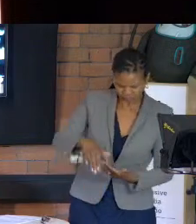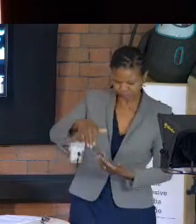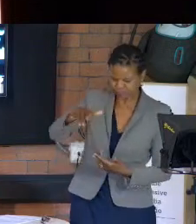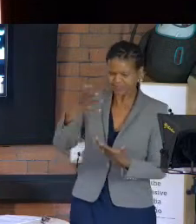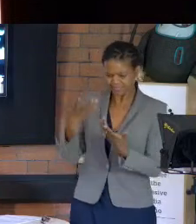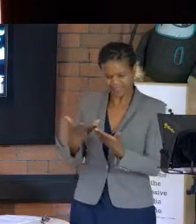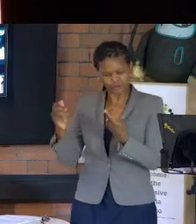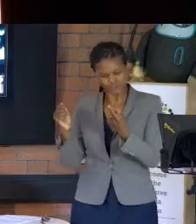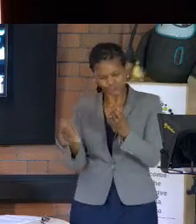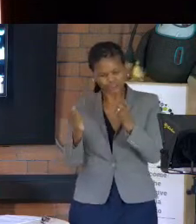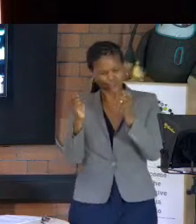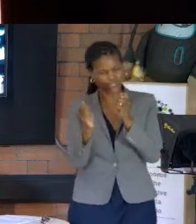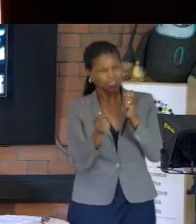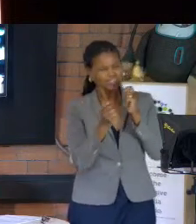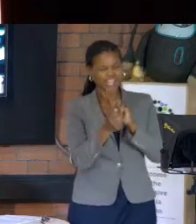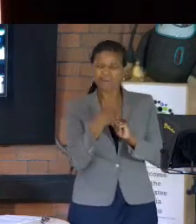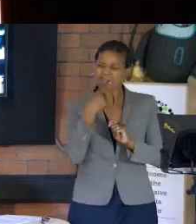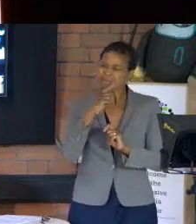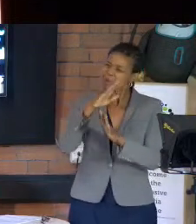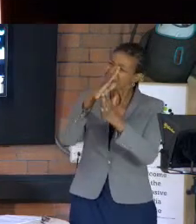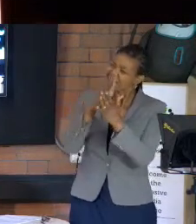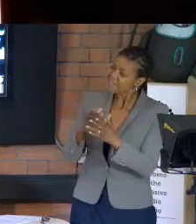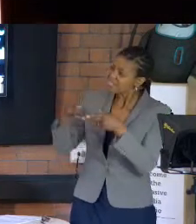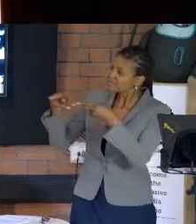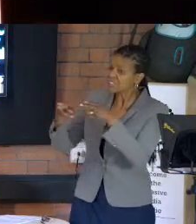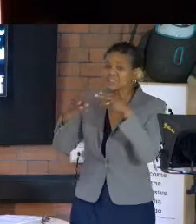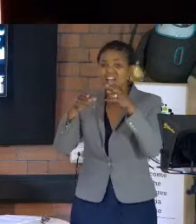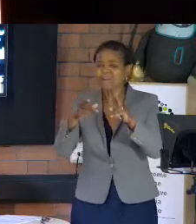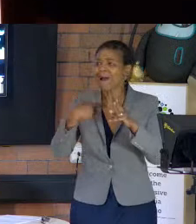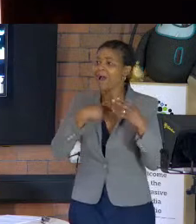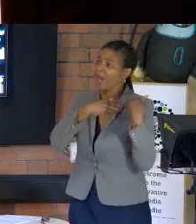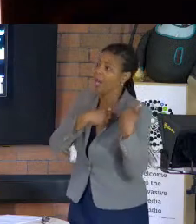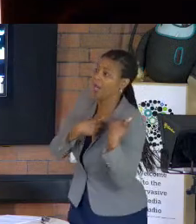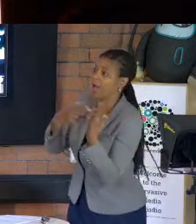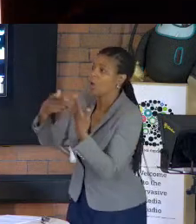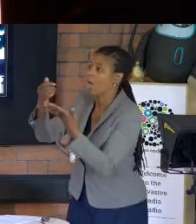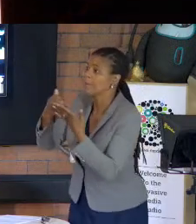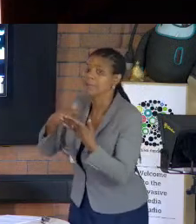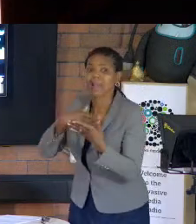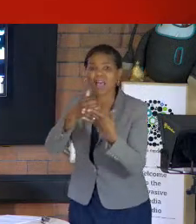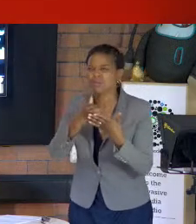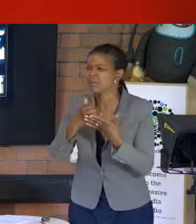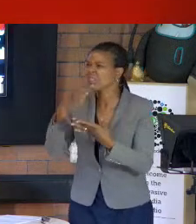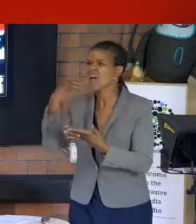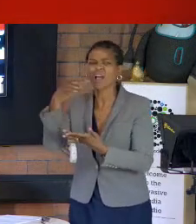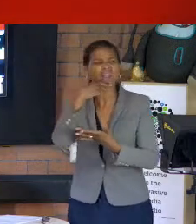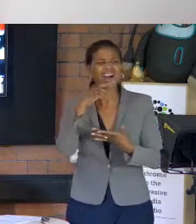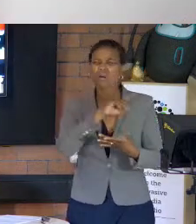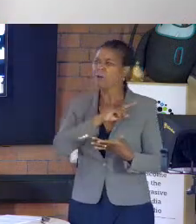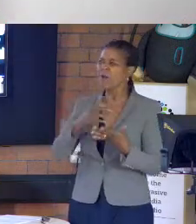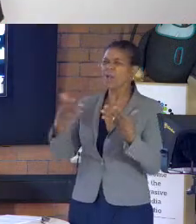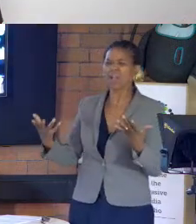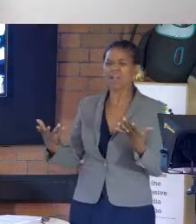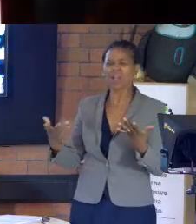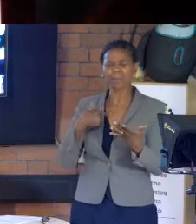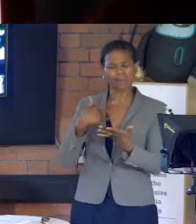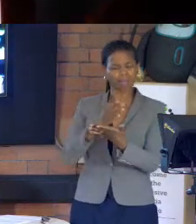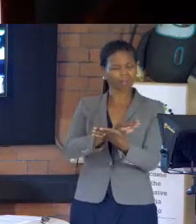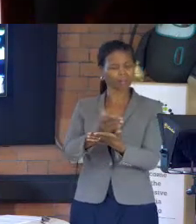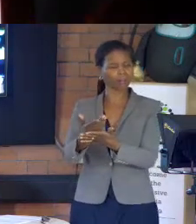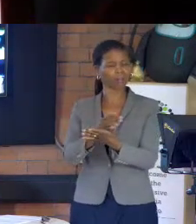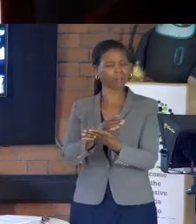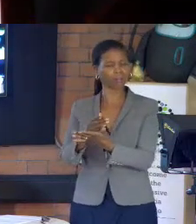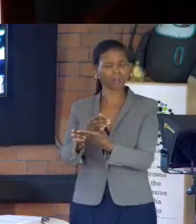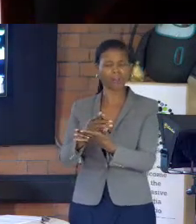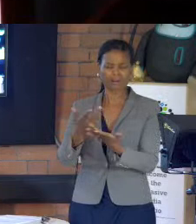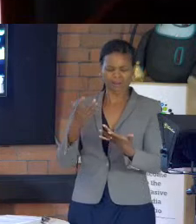have lost belief in the systems that many have relied on since coming of age. But through this uncertainty, souls have risen, looking to